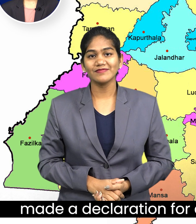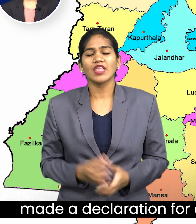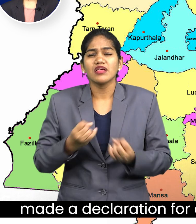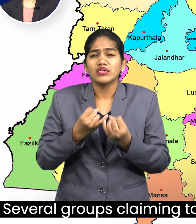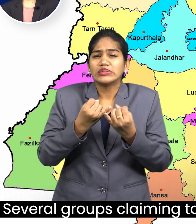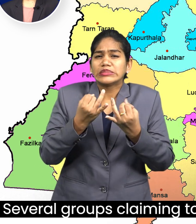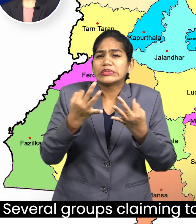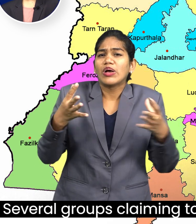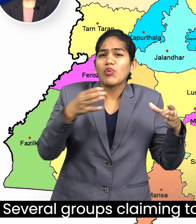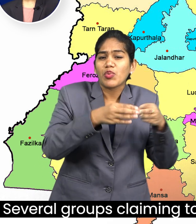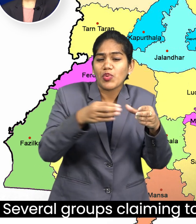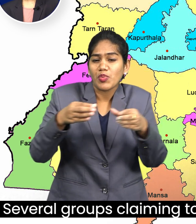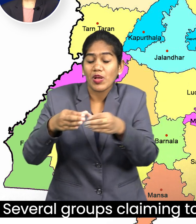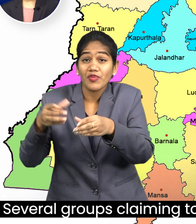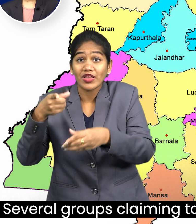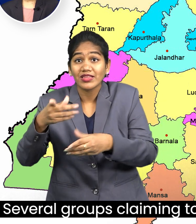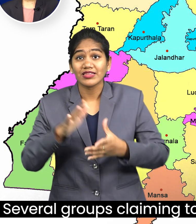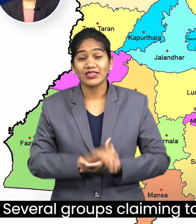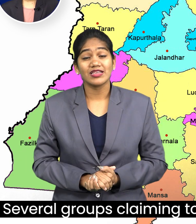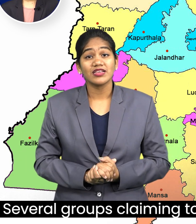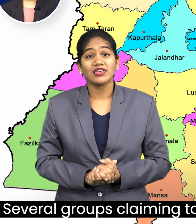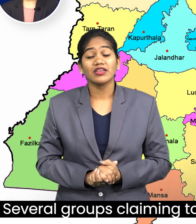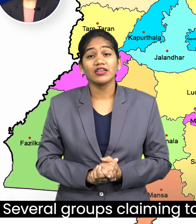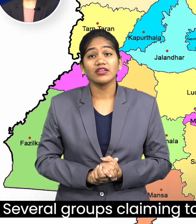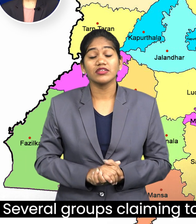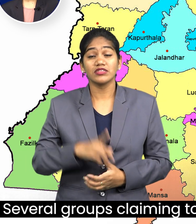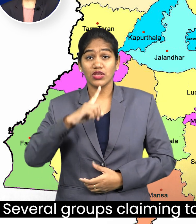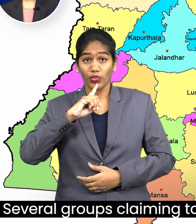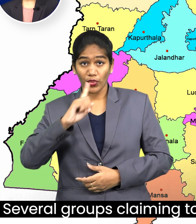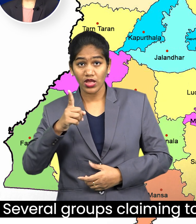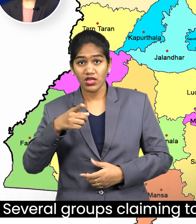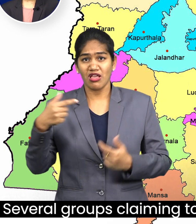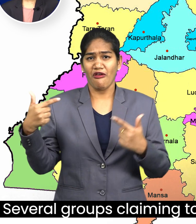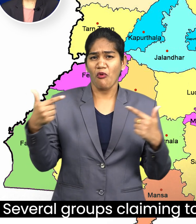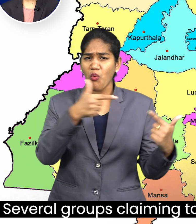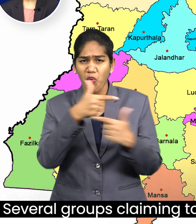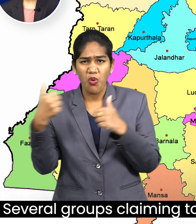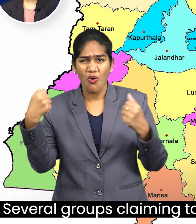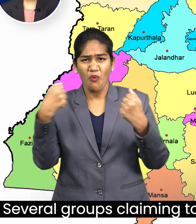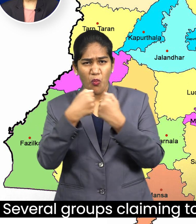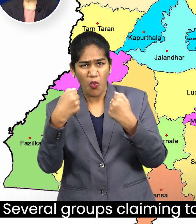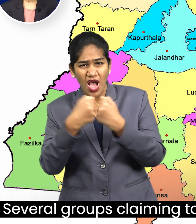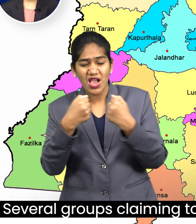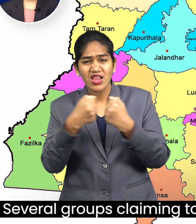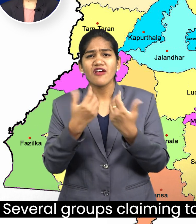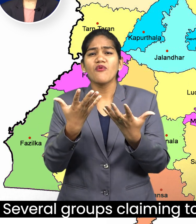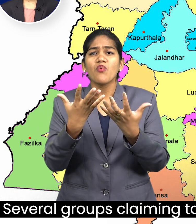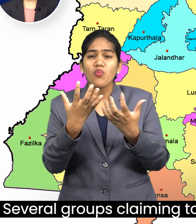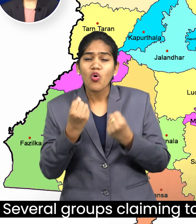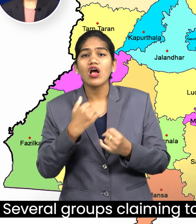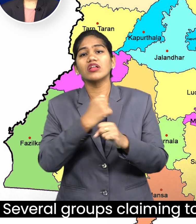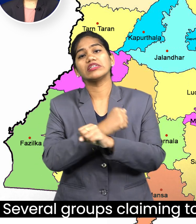several groups claiming to be fighters for an independent state